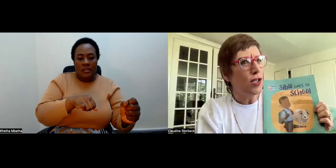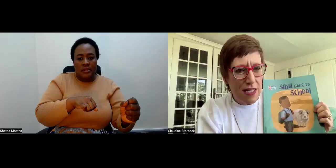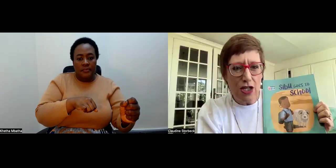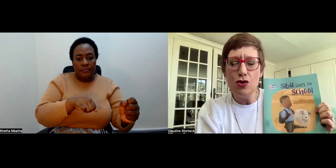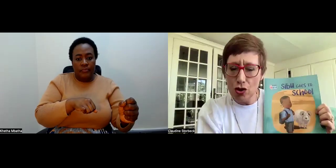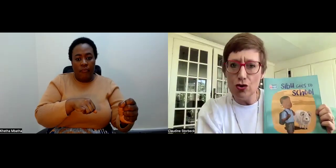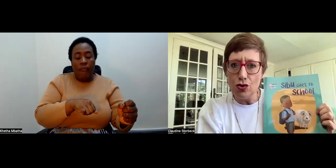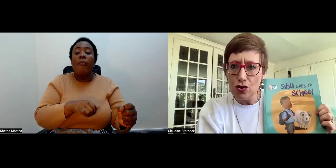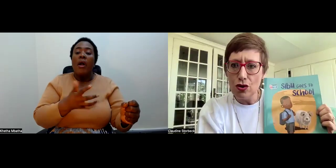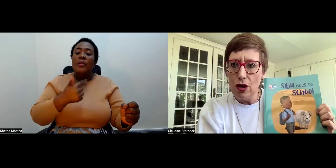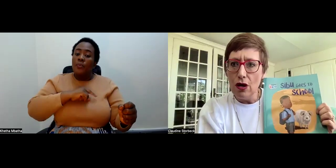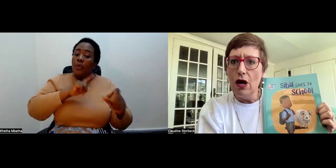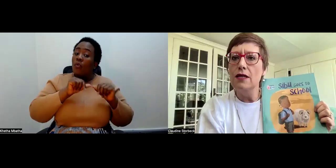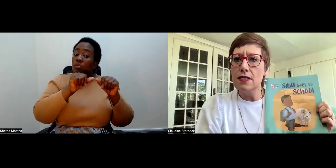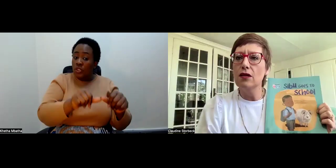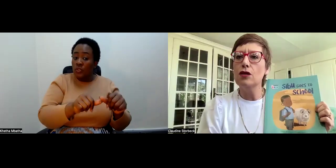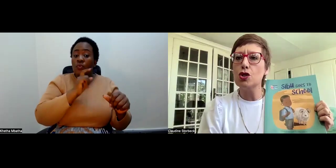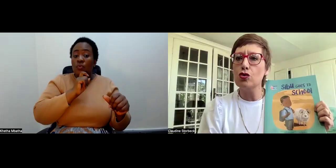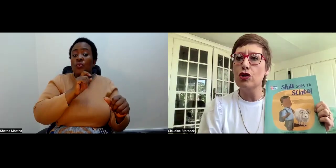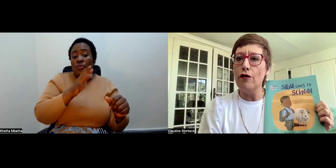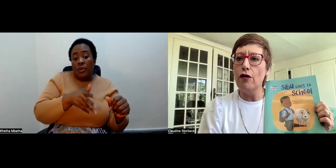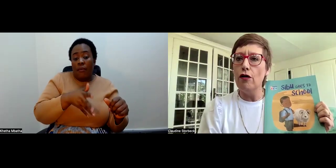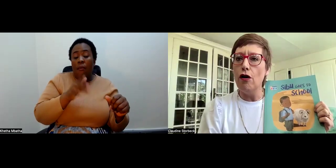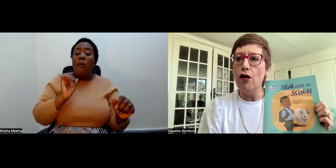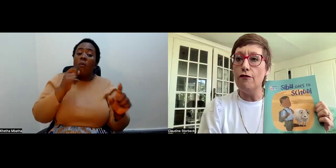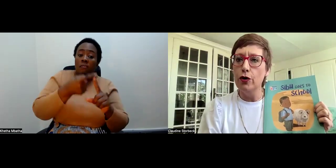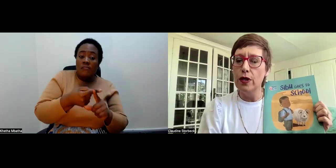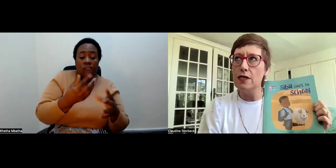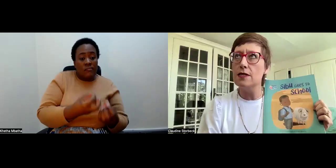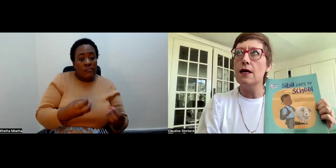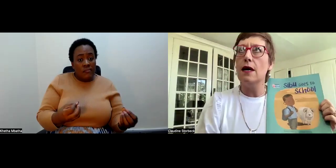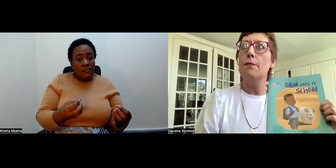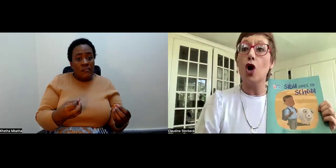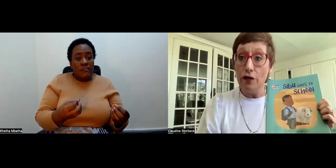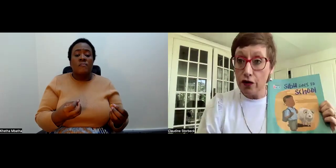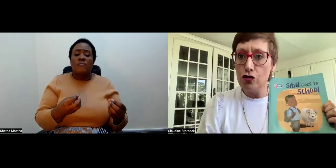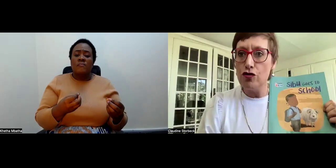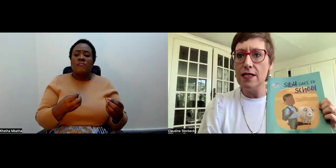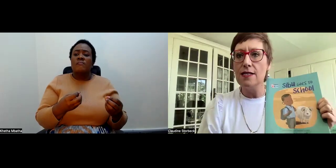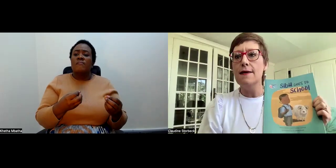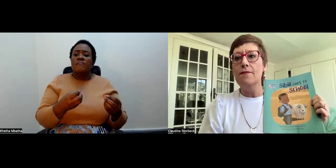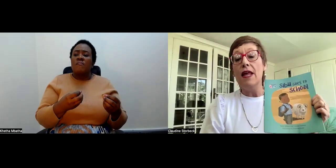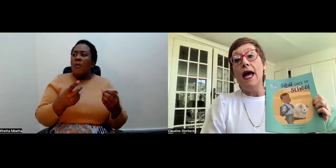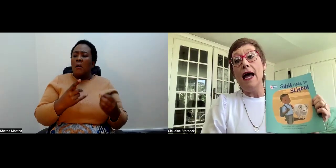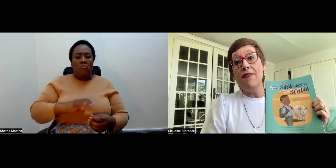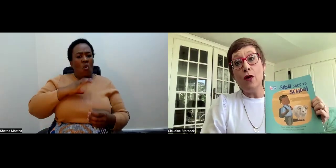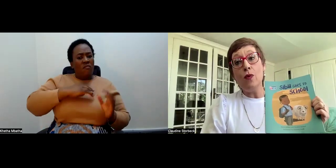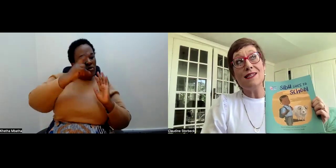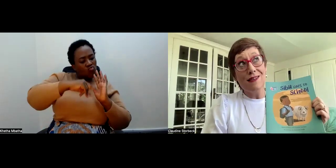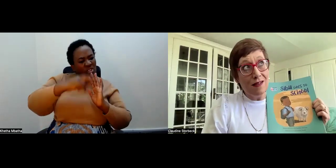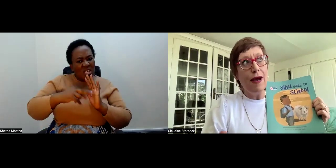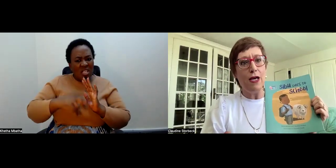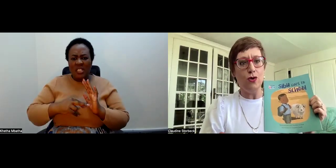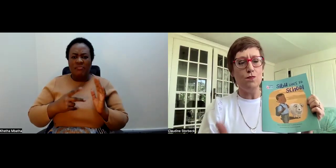we will continue to use until children are fluent, confident readers. And then